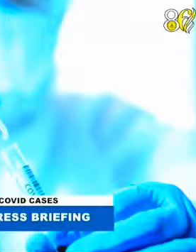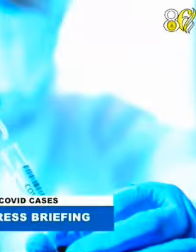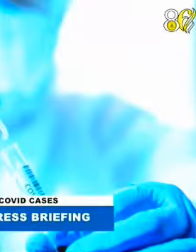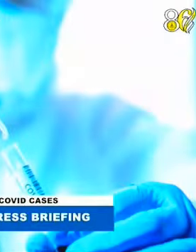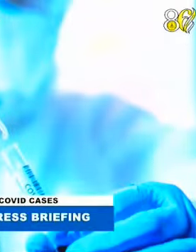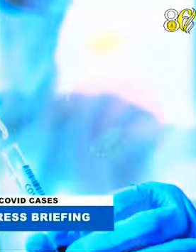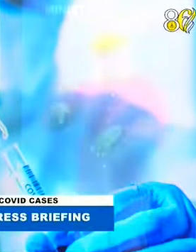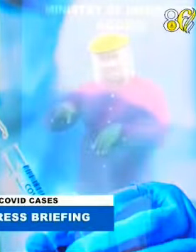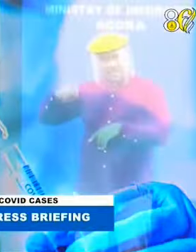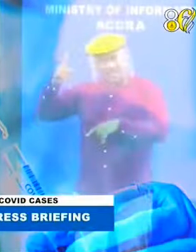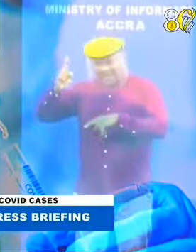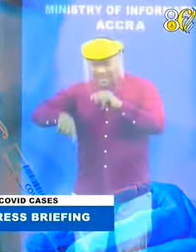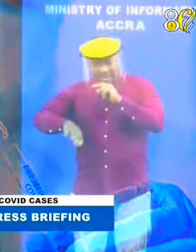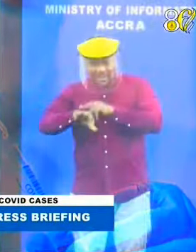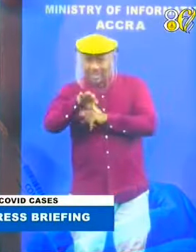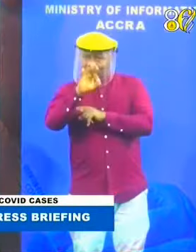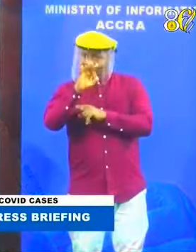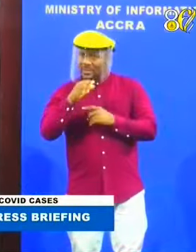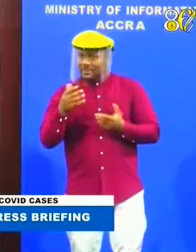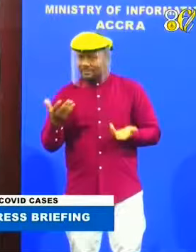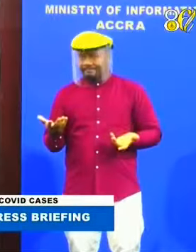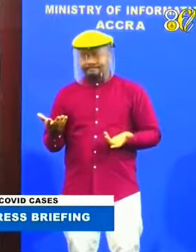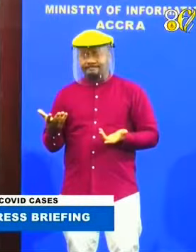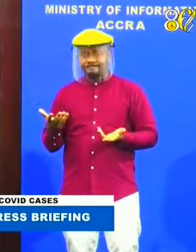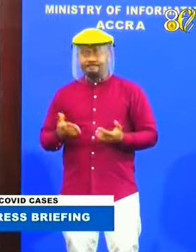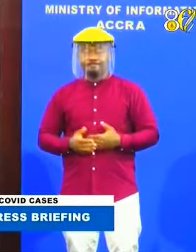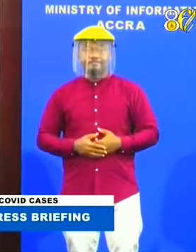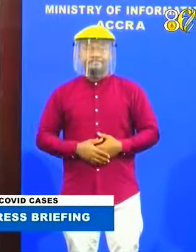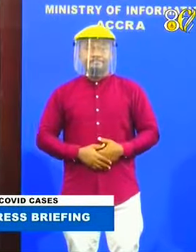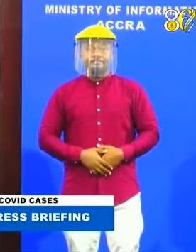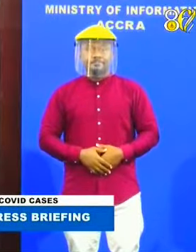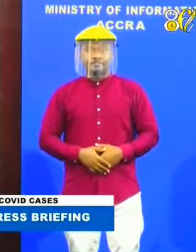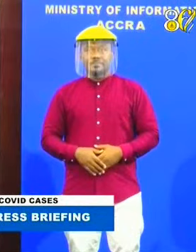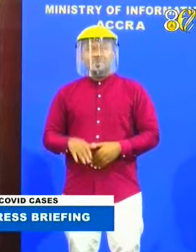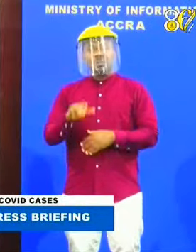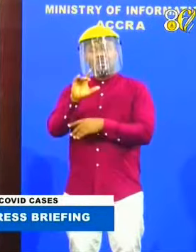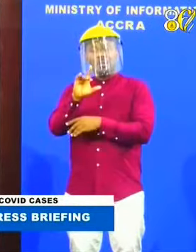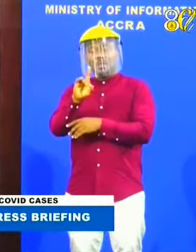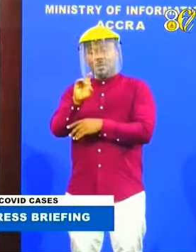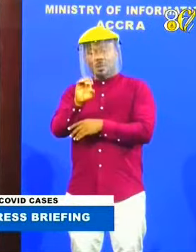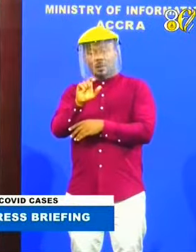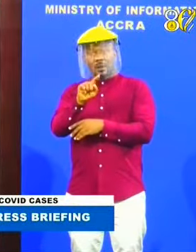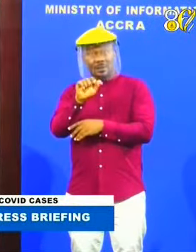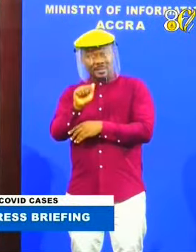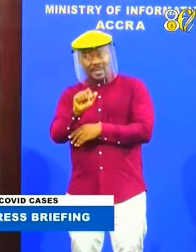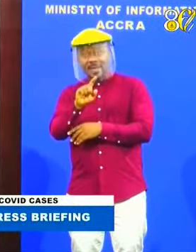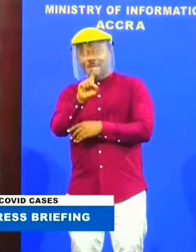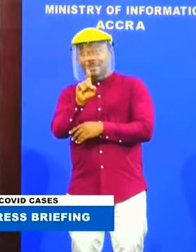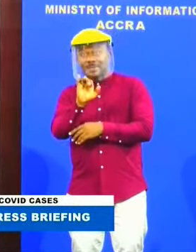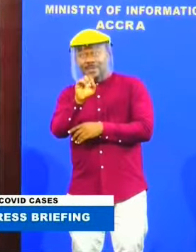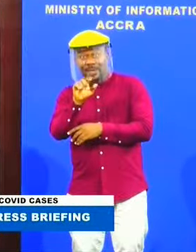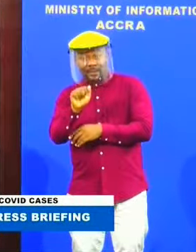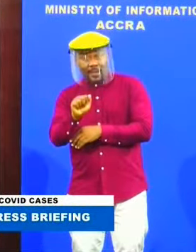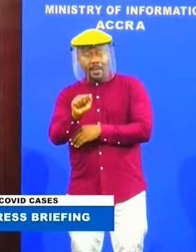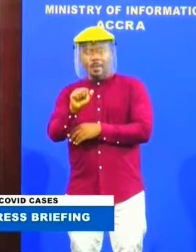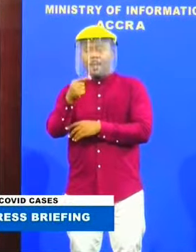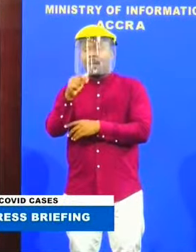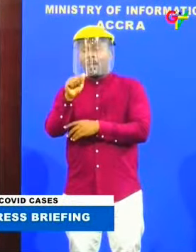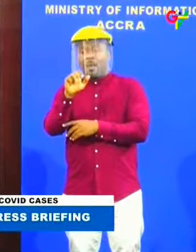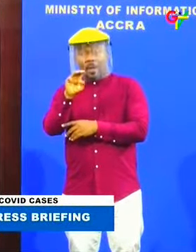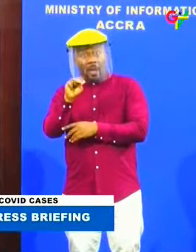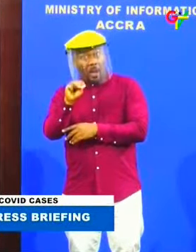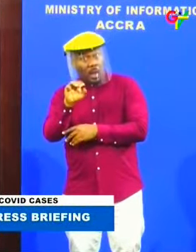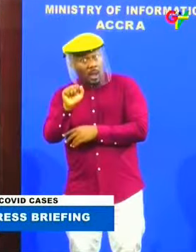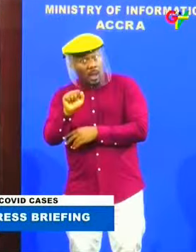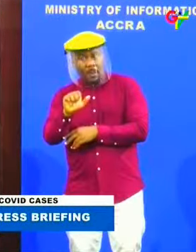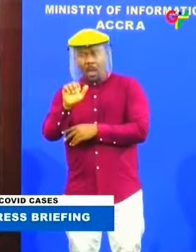performance of this system is not affected by Delta, by Zeta, by Gamma, Alpha, any of the strains.